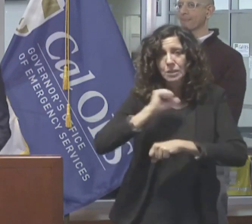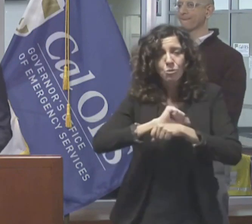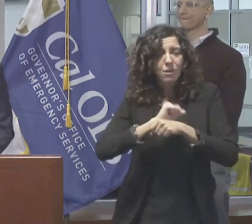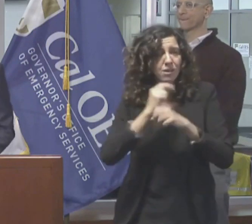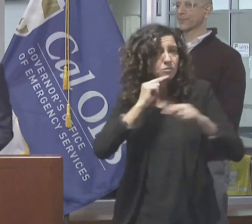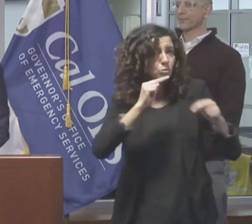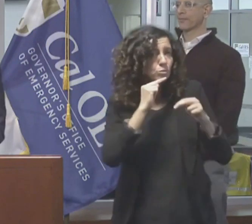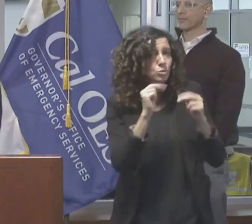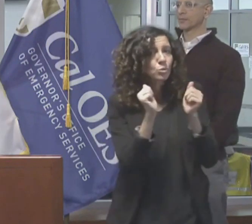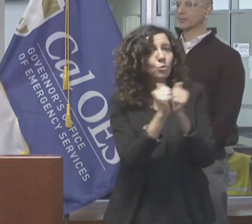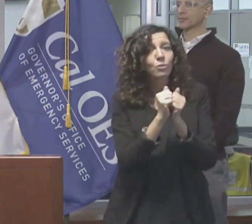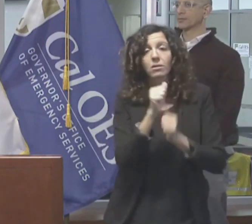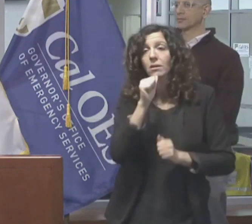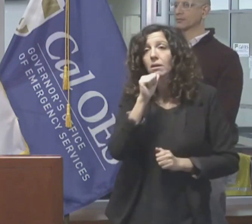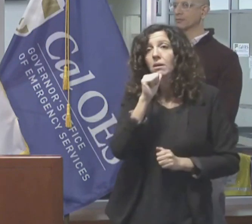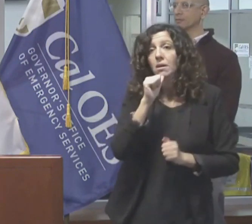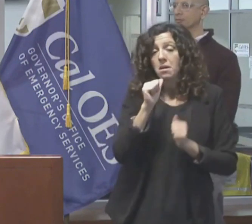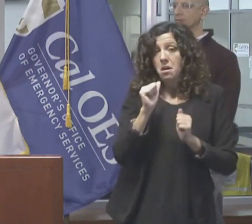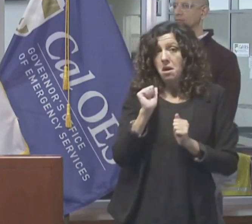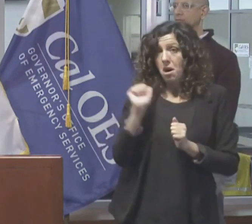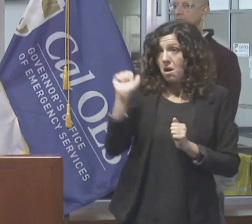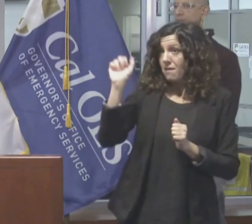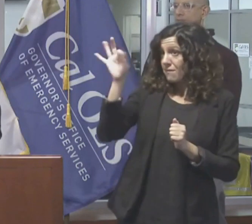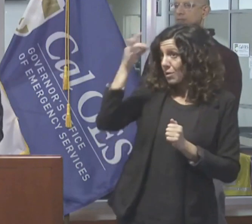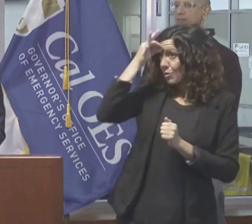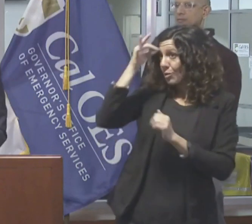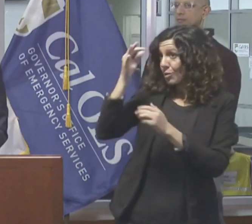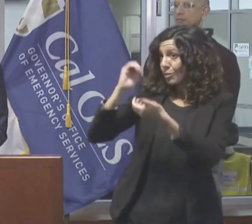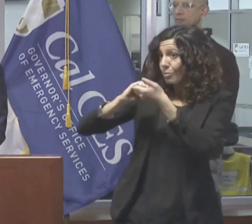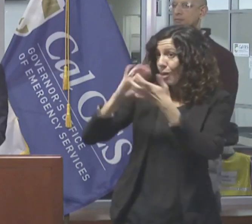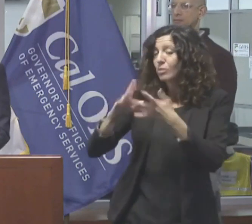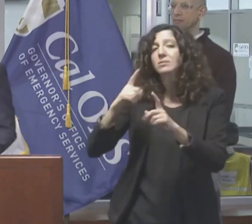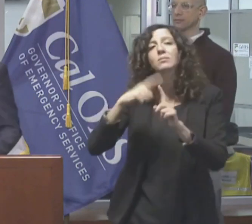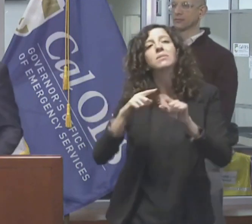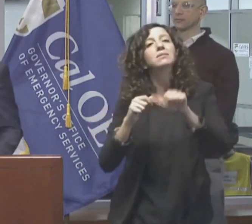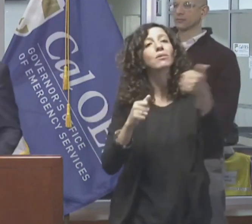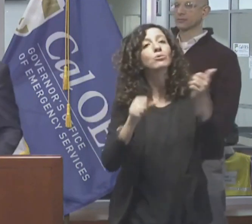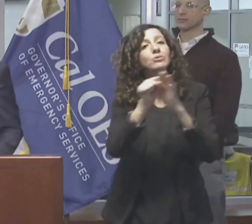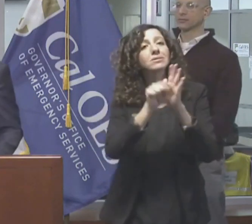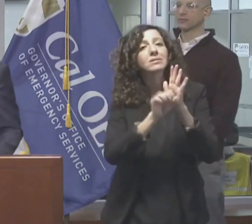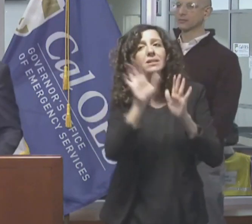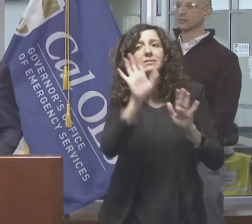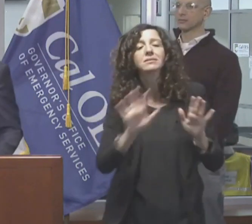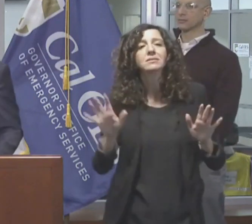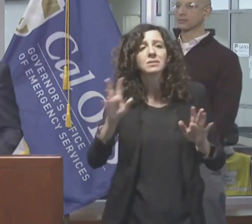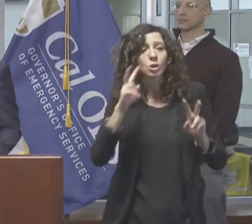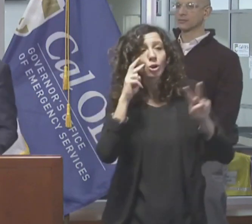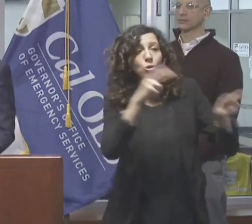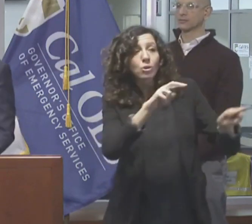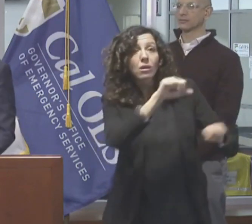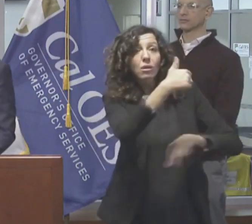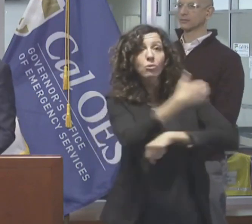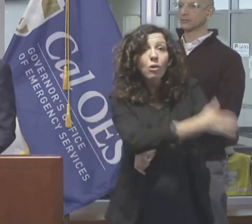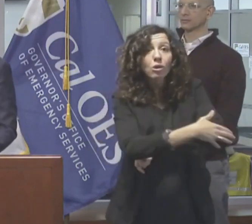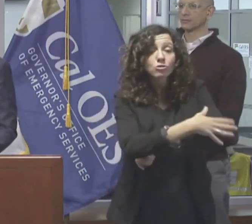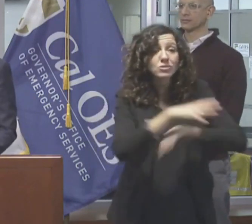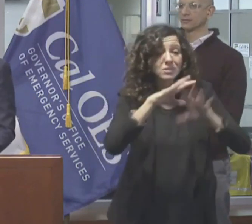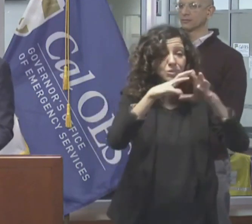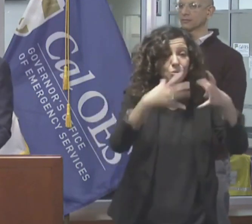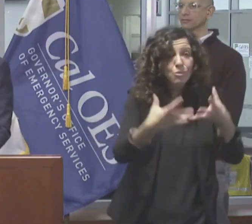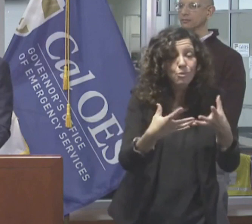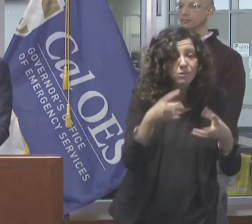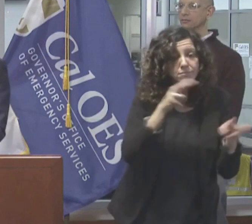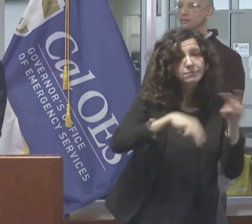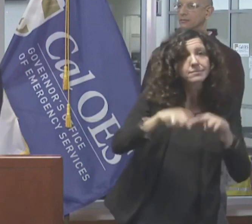out, with not just our federal partners, but other states, looking at best practices around the world. We have teams that are in